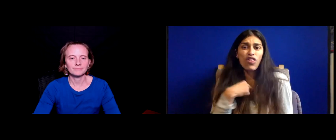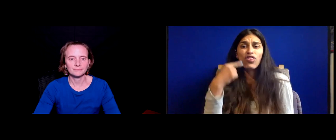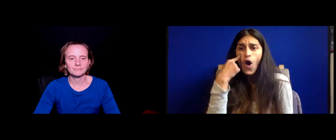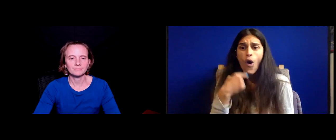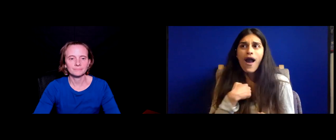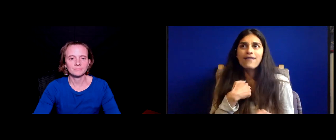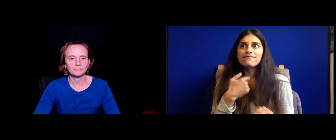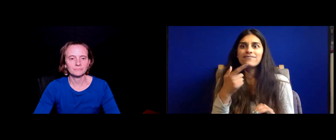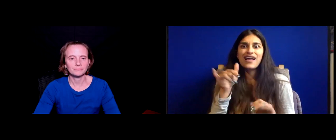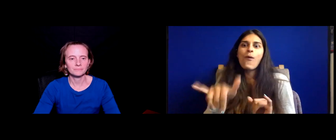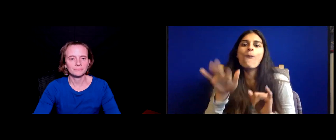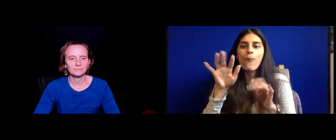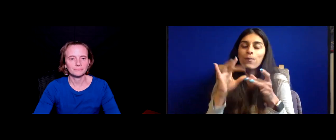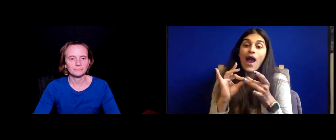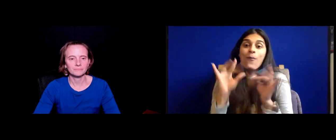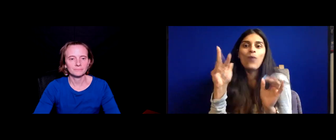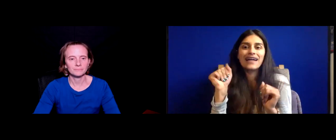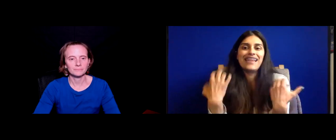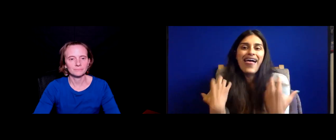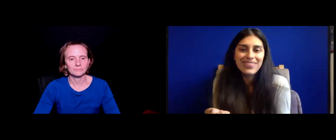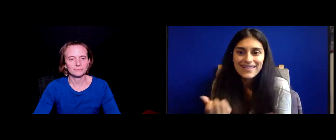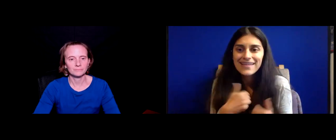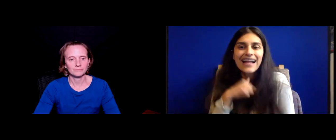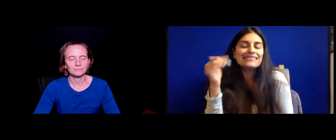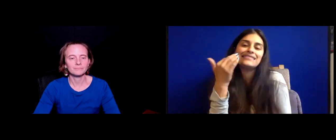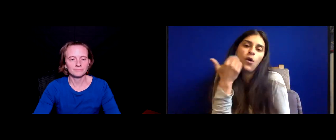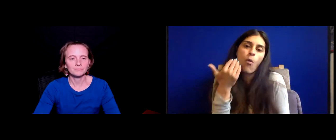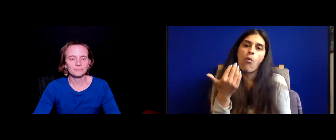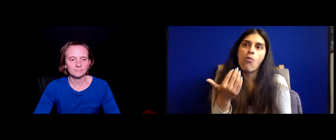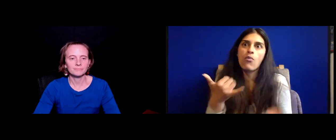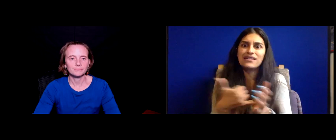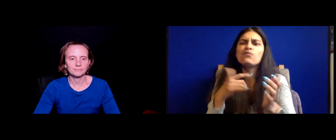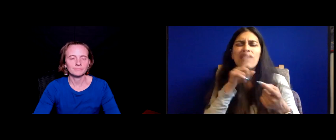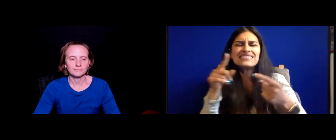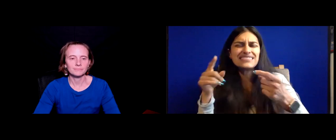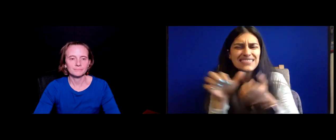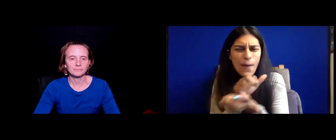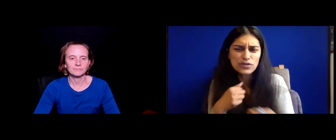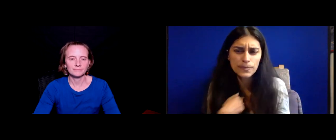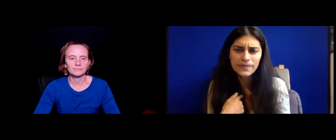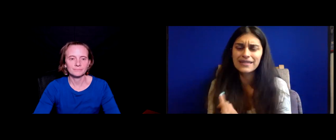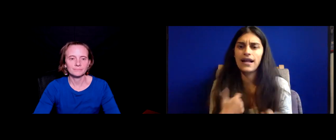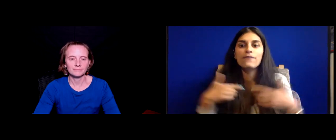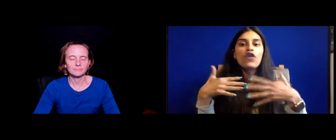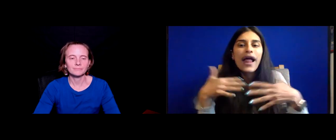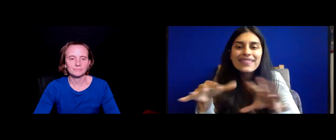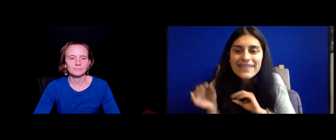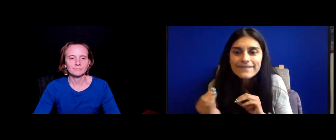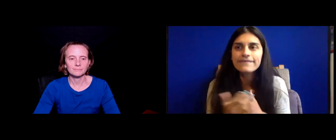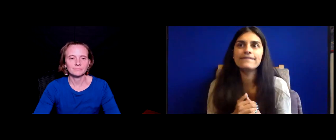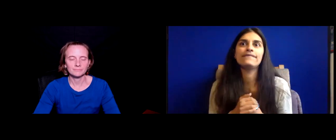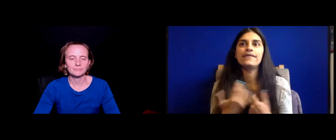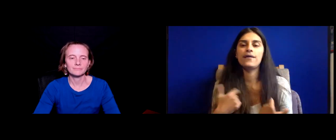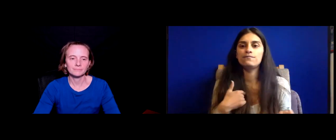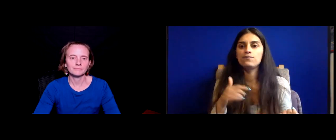Really, I just didn't think I could leave. You know, I didn't know what a healthy relationship was. I thought it might be,